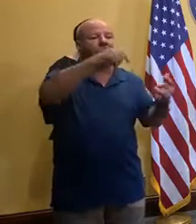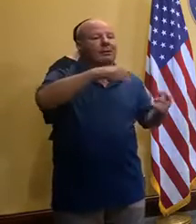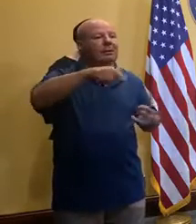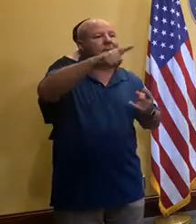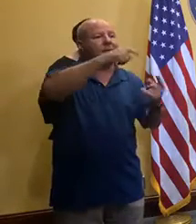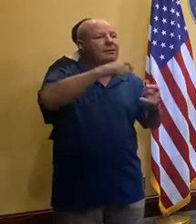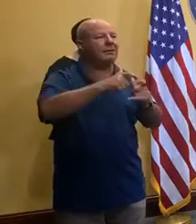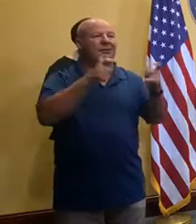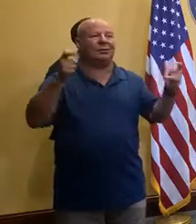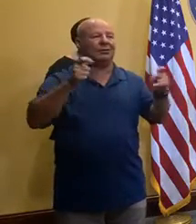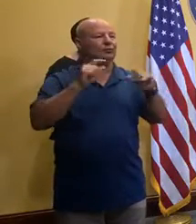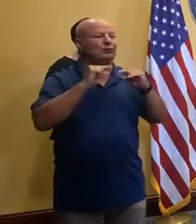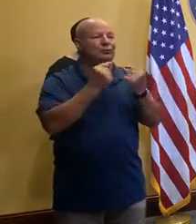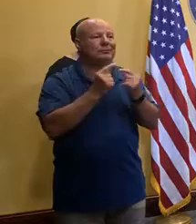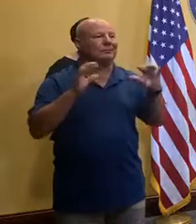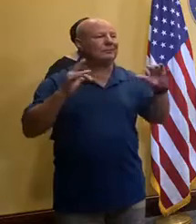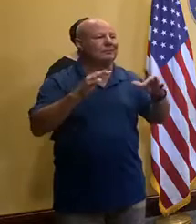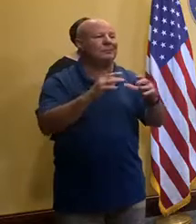groups.